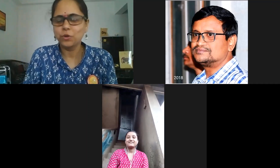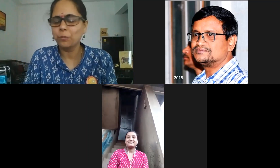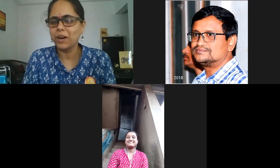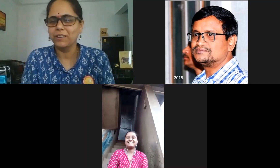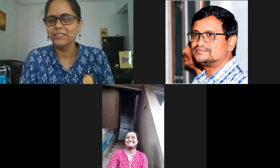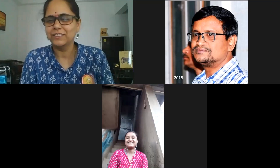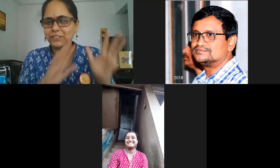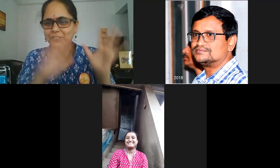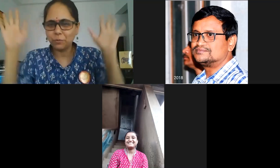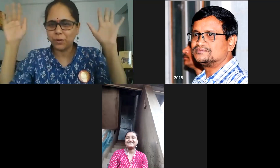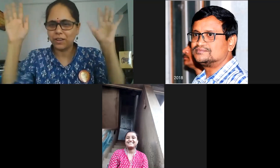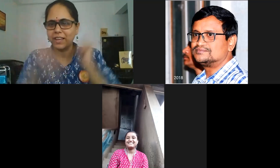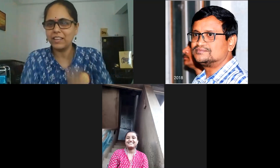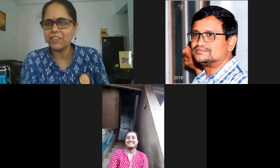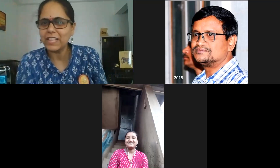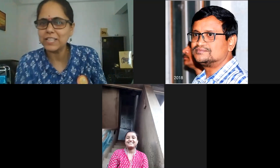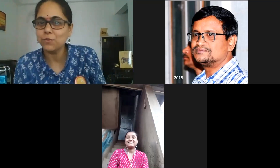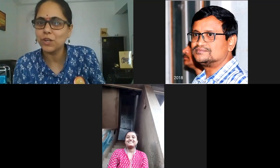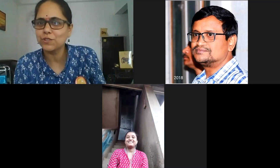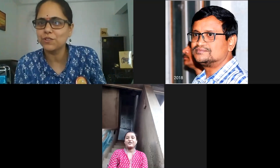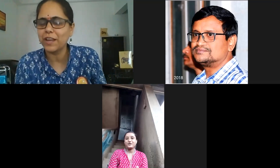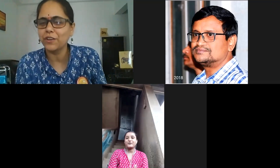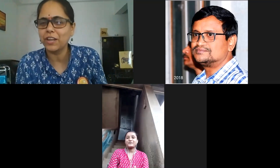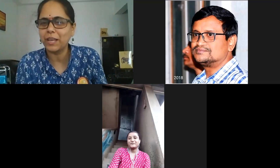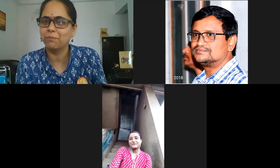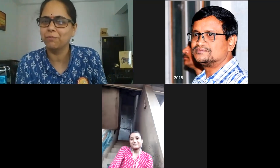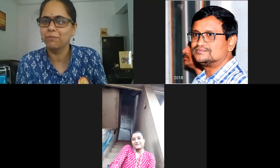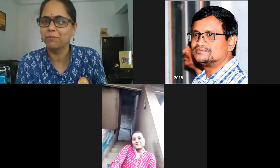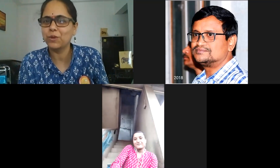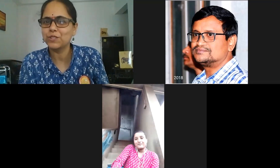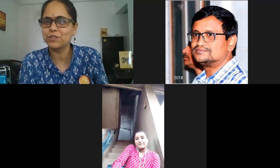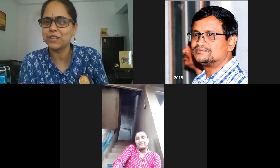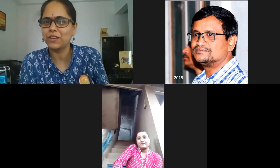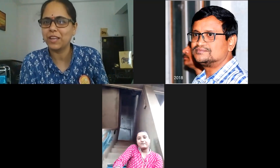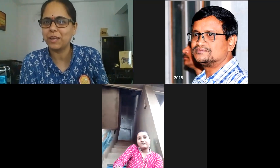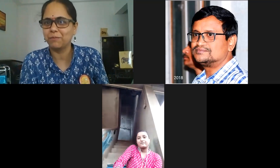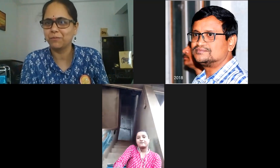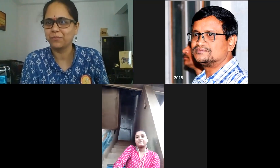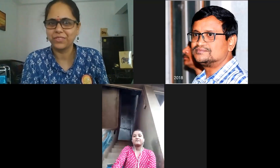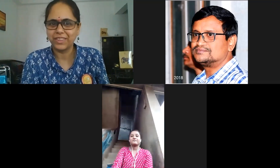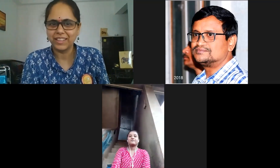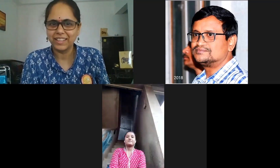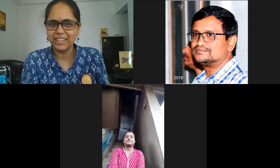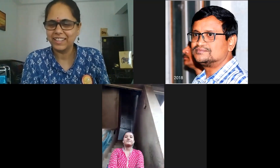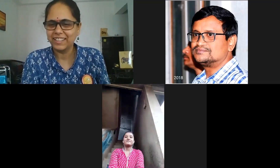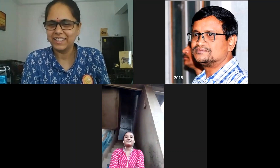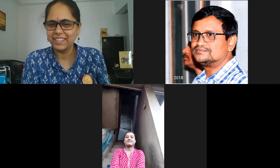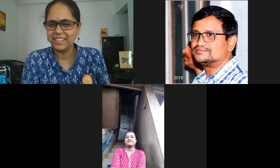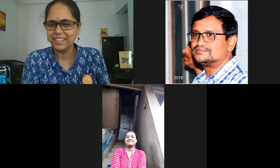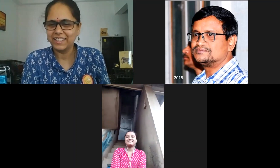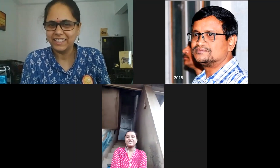Super. Super. Anyone else wants to try your name? Who wants to tell your name? Thank you, Gauri. Thank you,